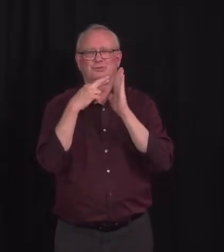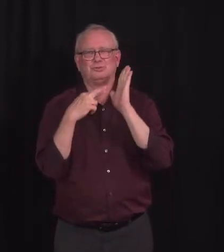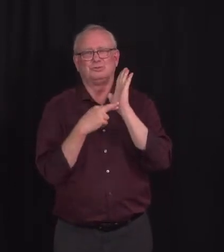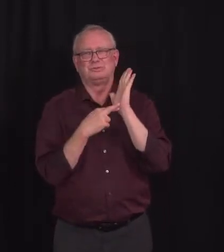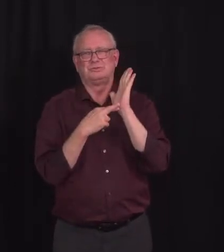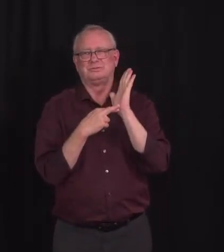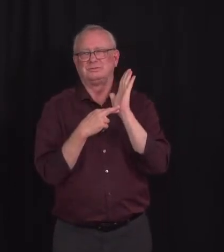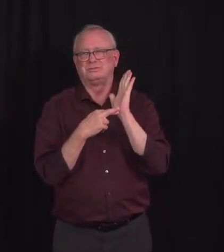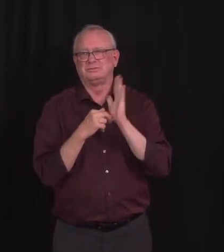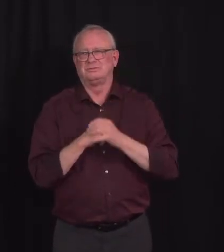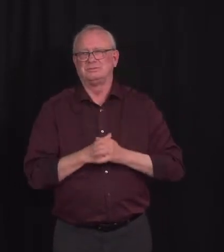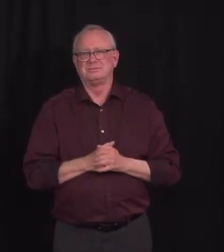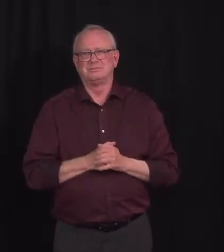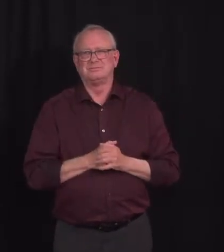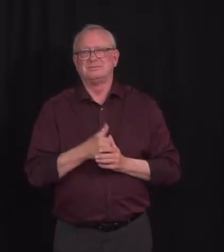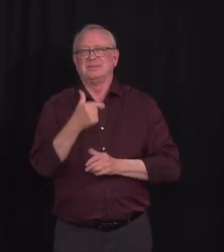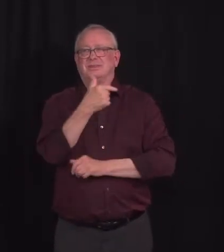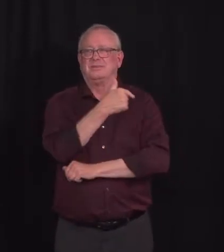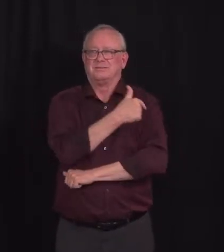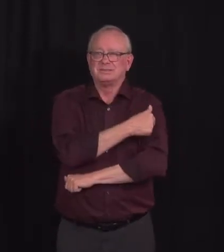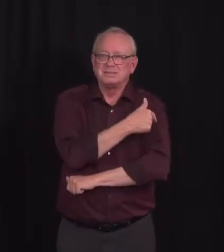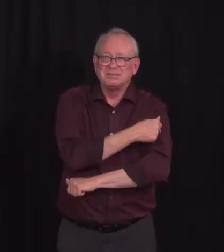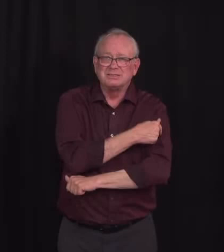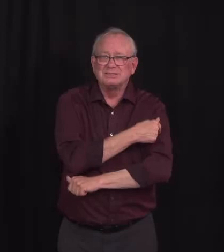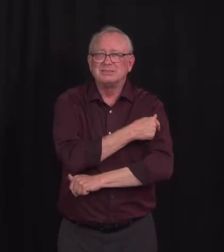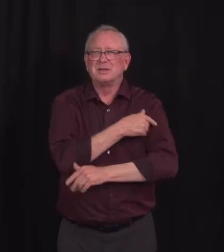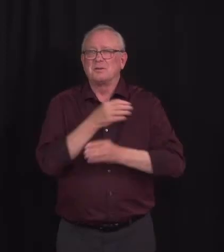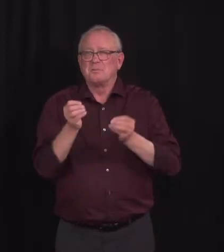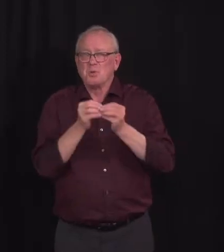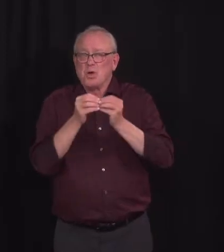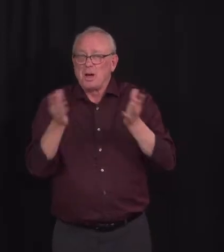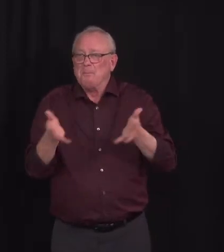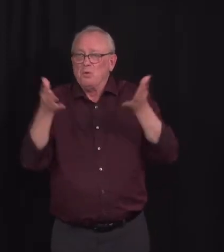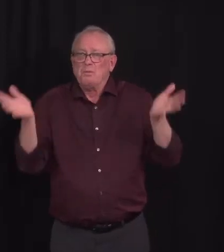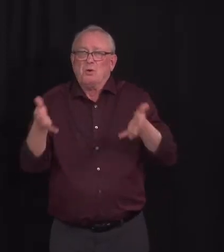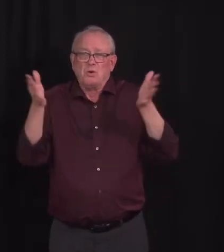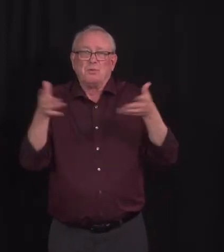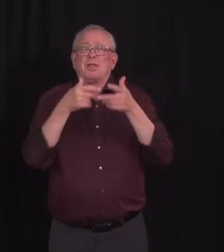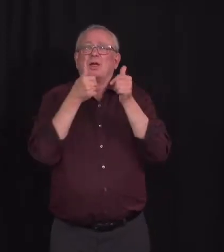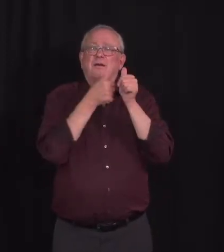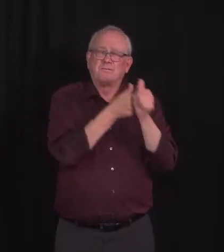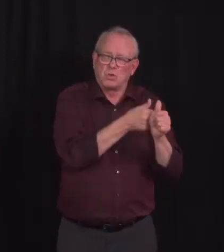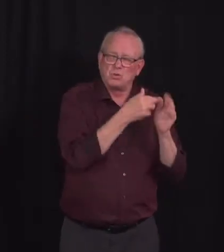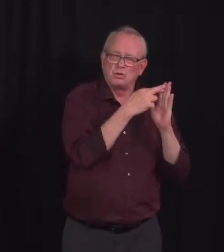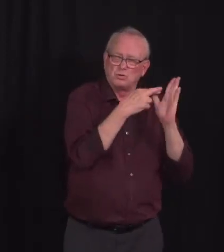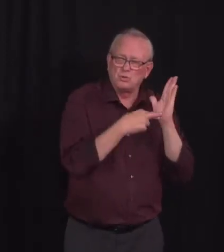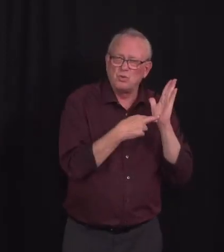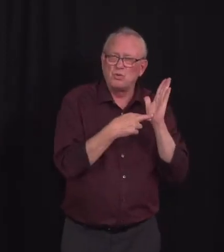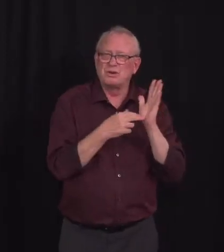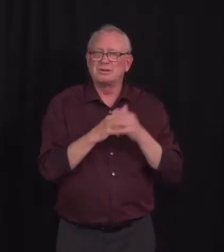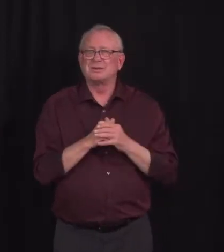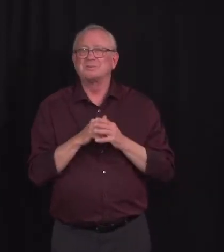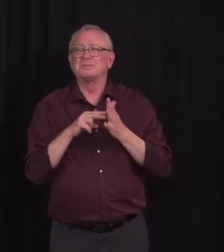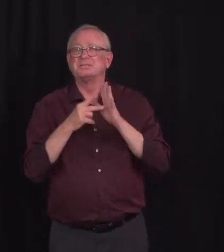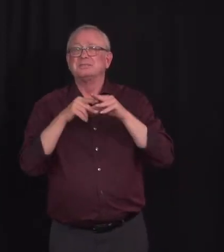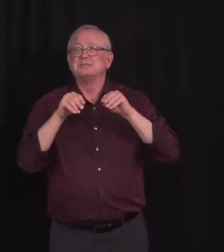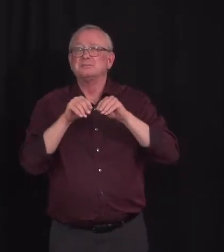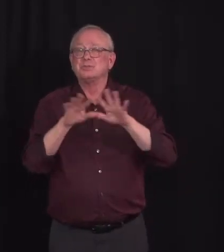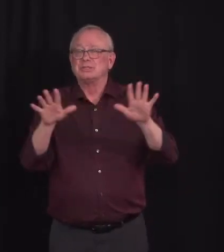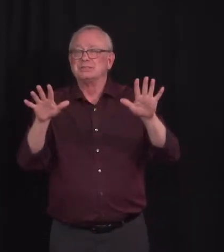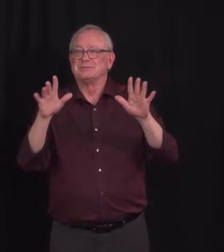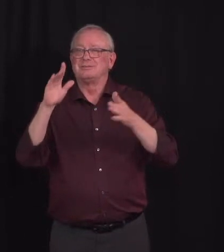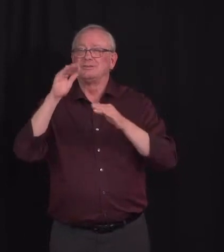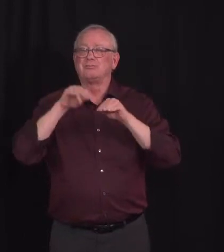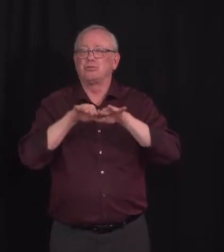higher rate every single day, that we hold to those measures so that we can lower the infection rate while we increase the protection. And